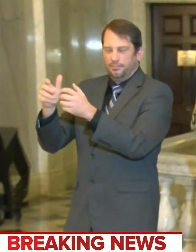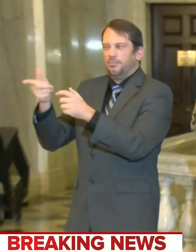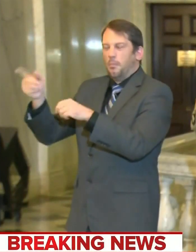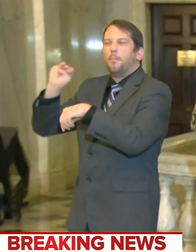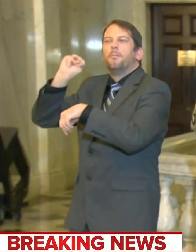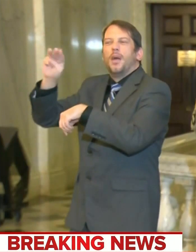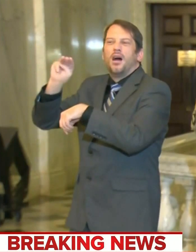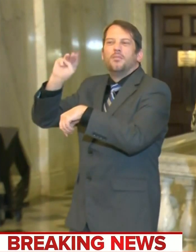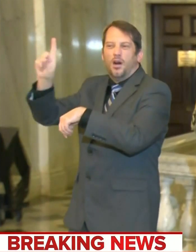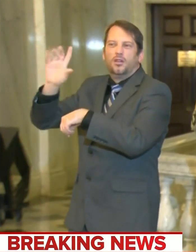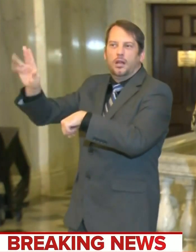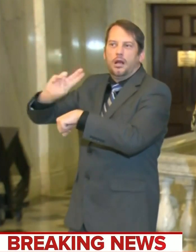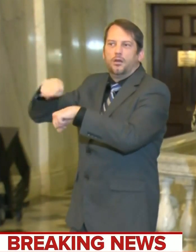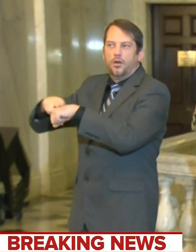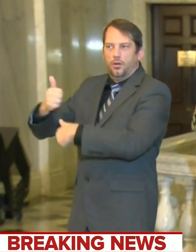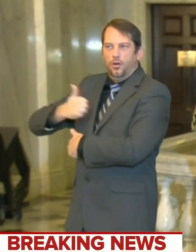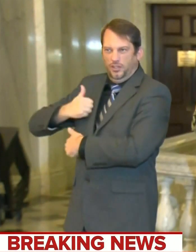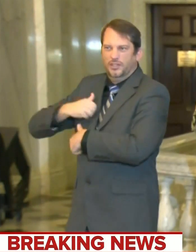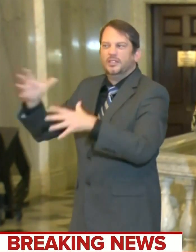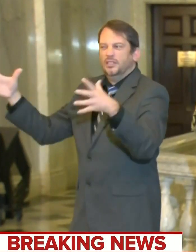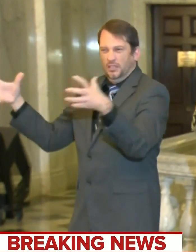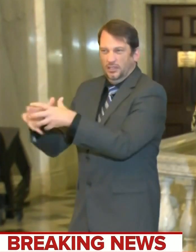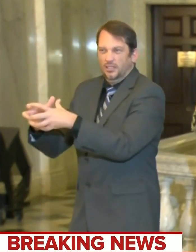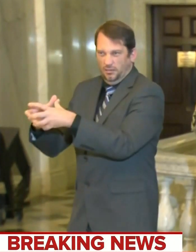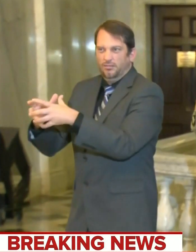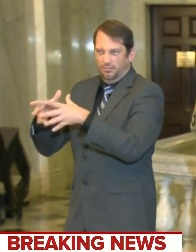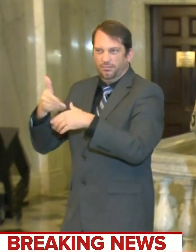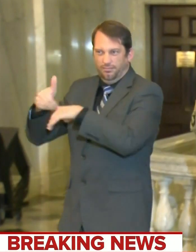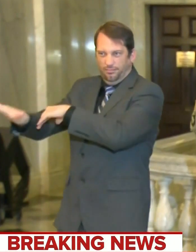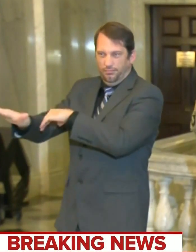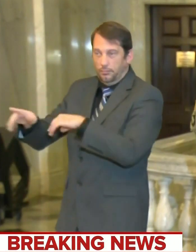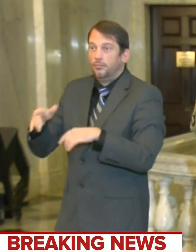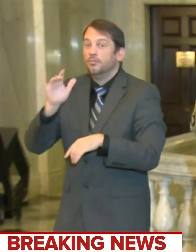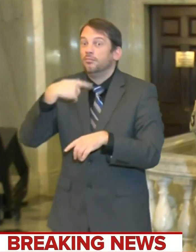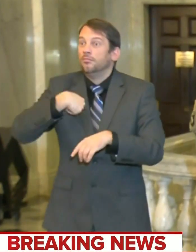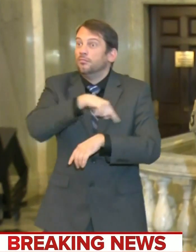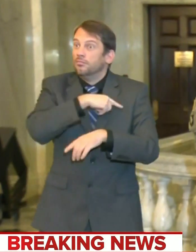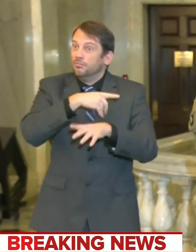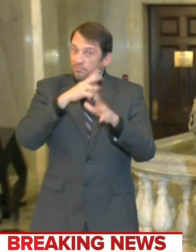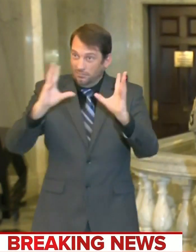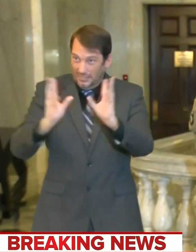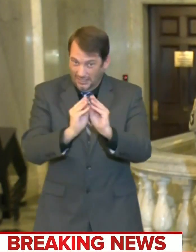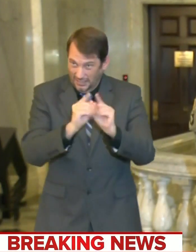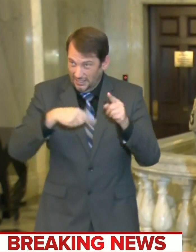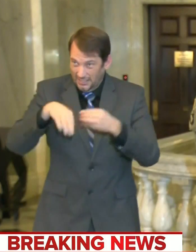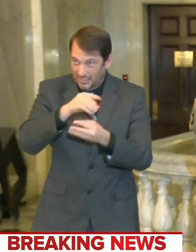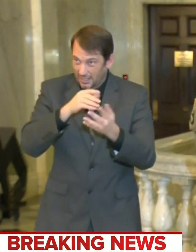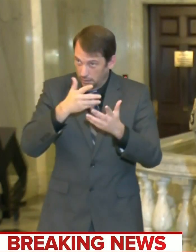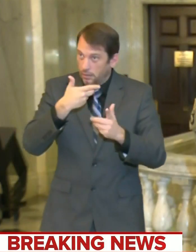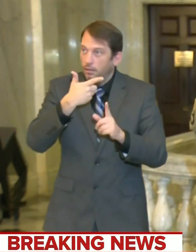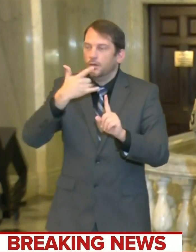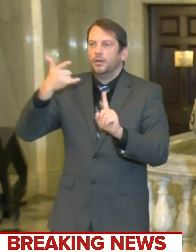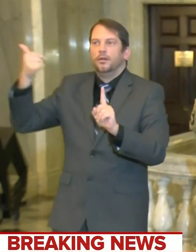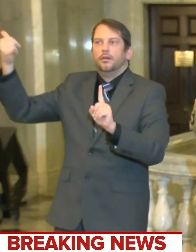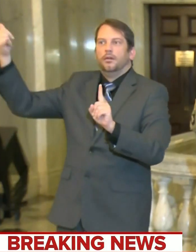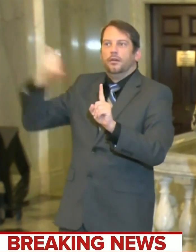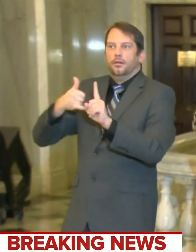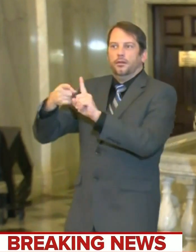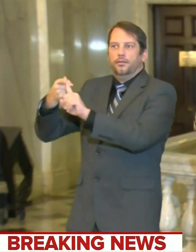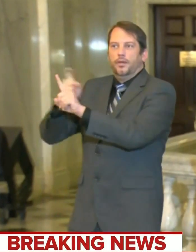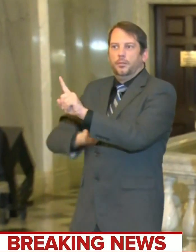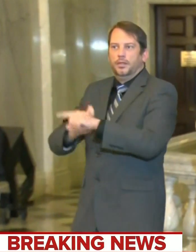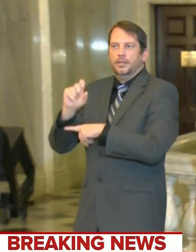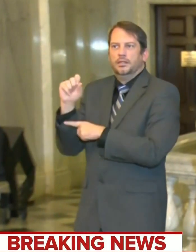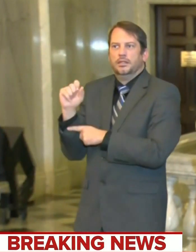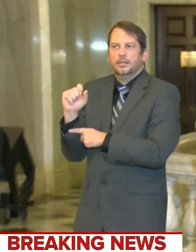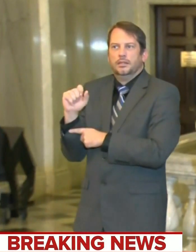Right in the middle of that meeting with our security team, I got a phone call from House Majority Leader Steny Hoyer,